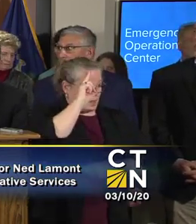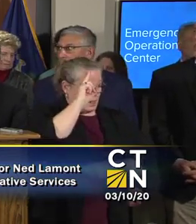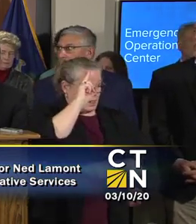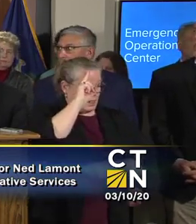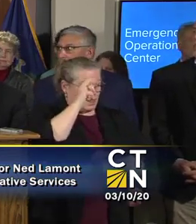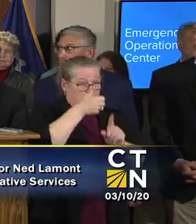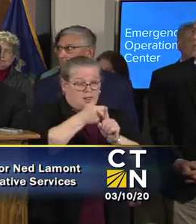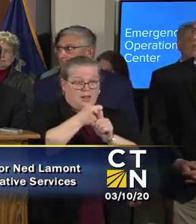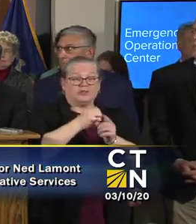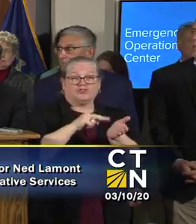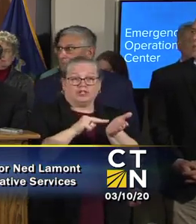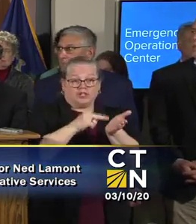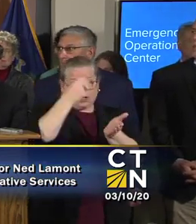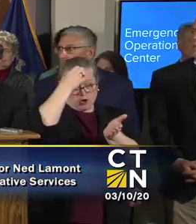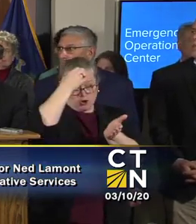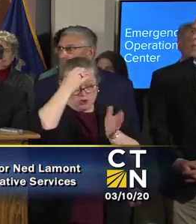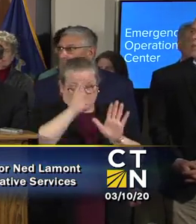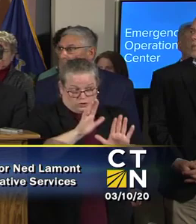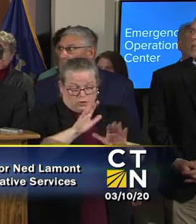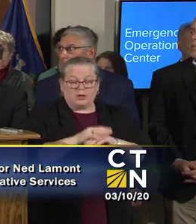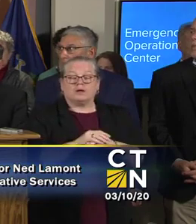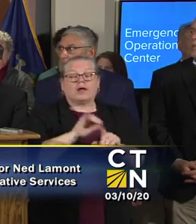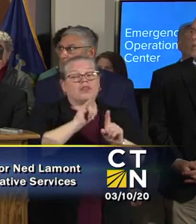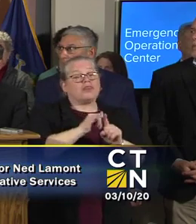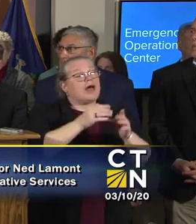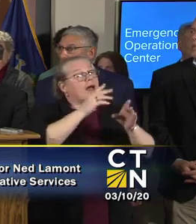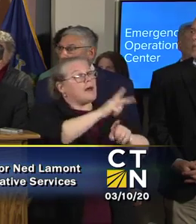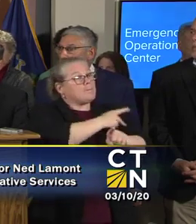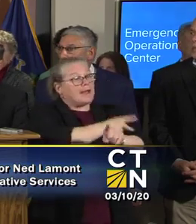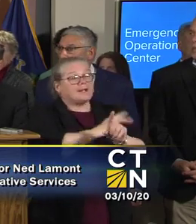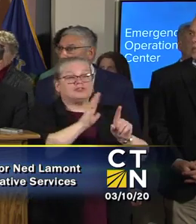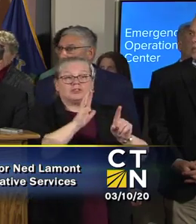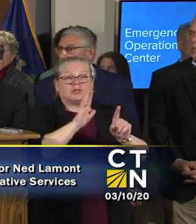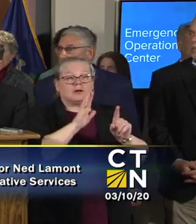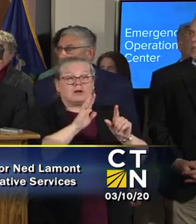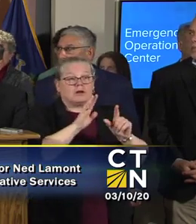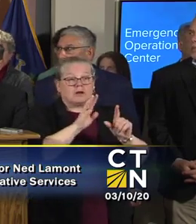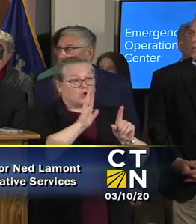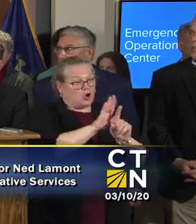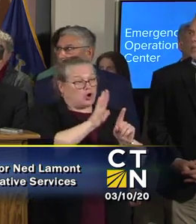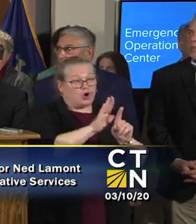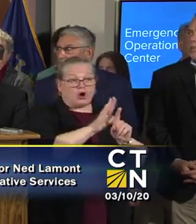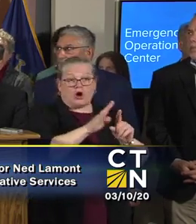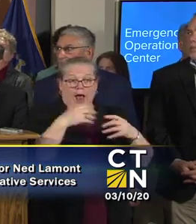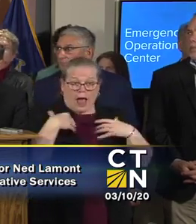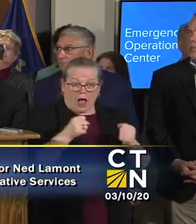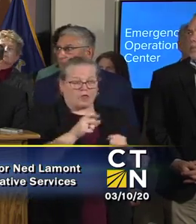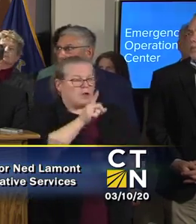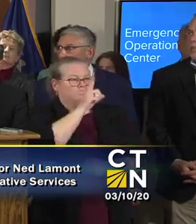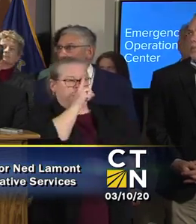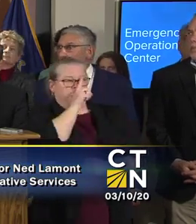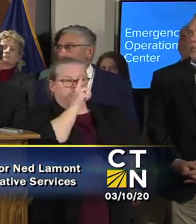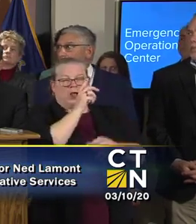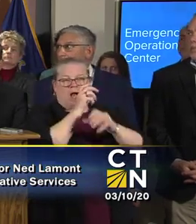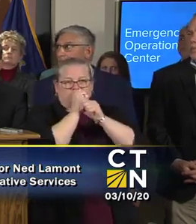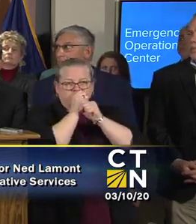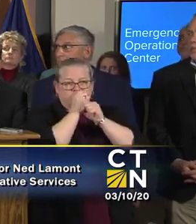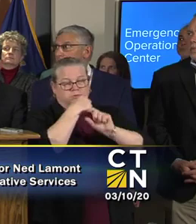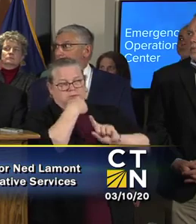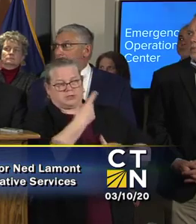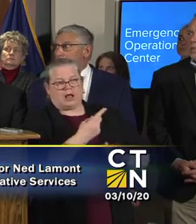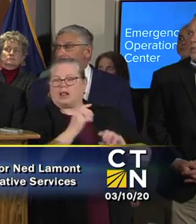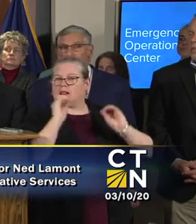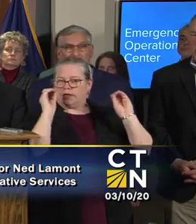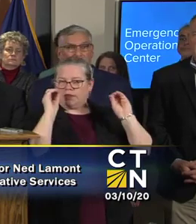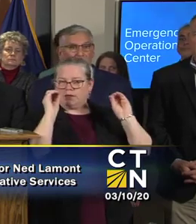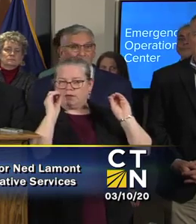We're not going to comment on that patient's status, nor any other in the future. You can talk to the hospital about any additional